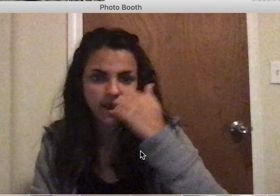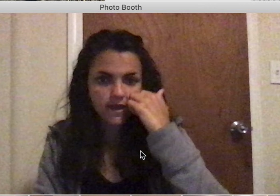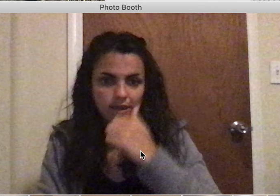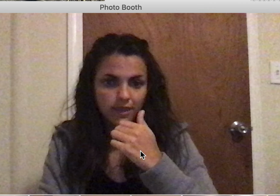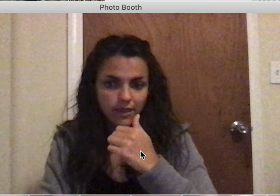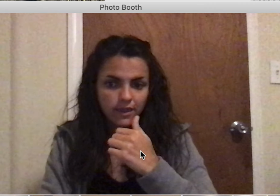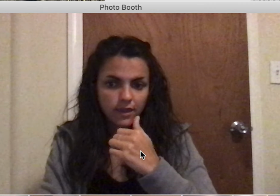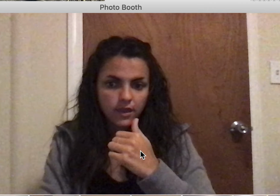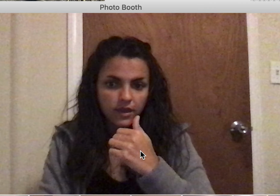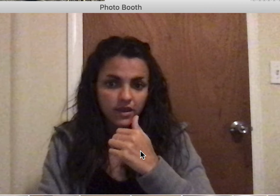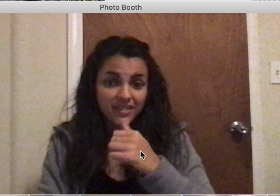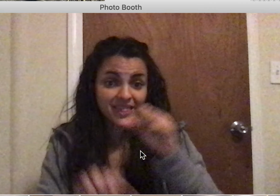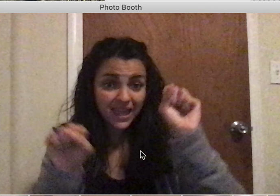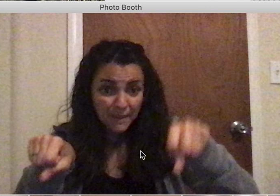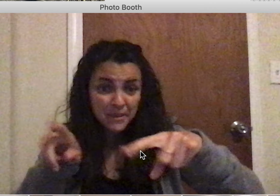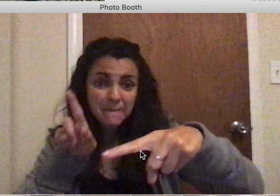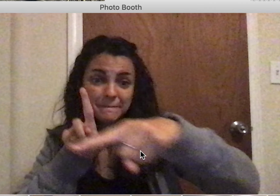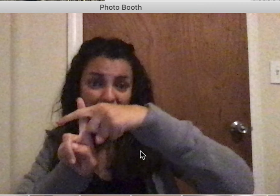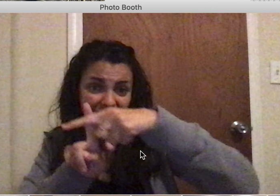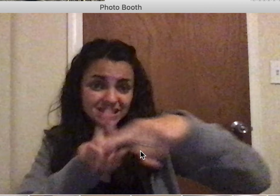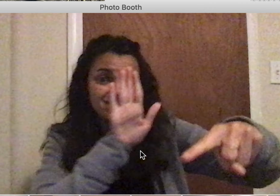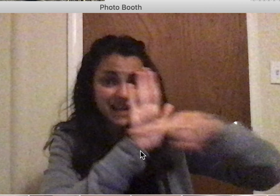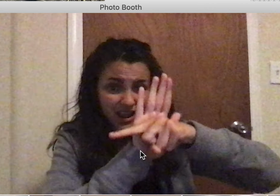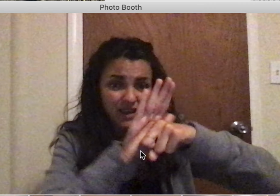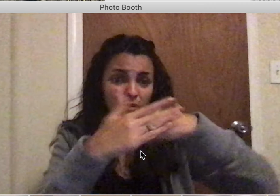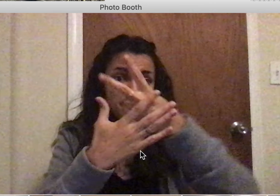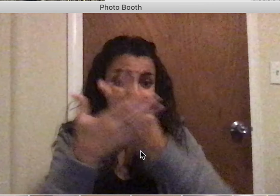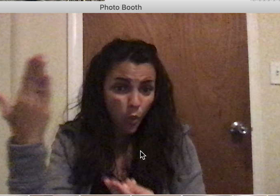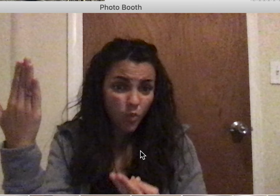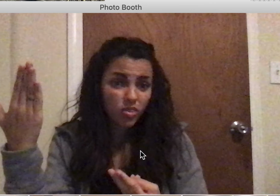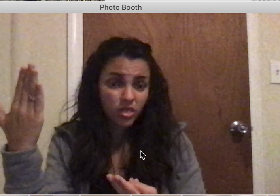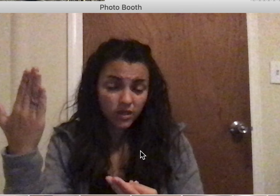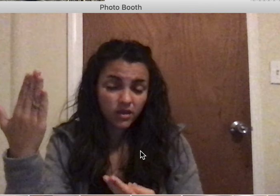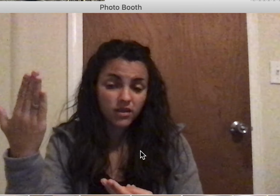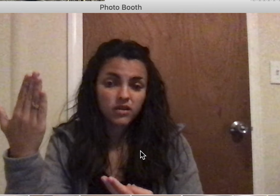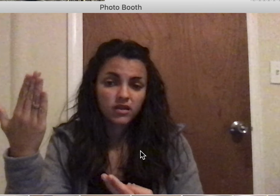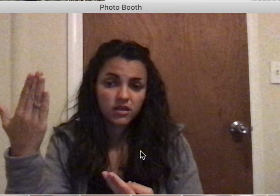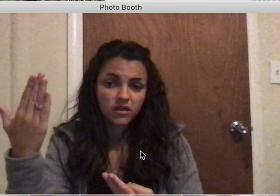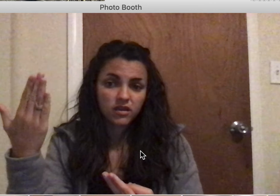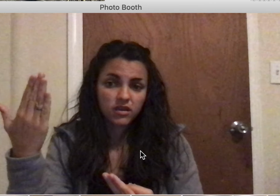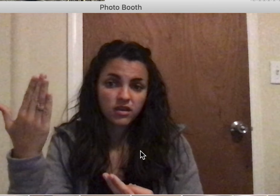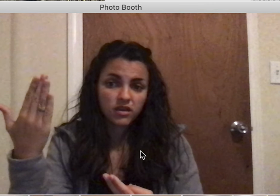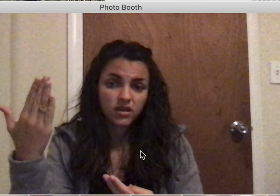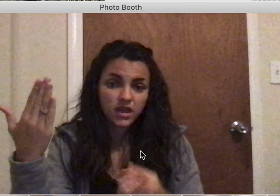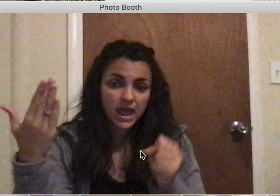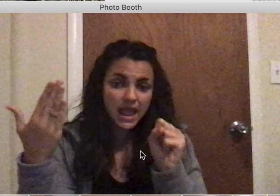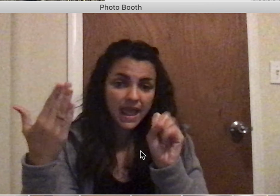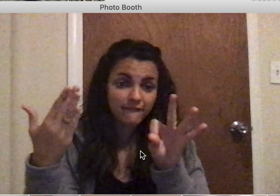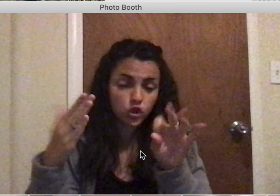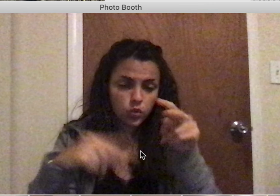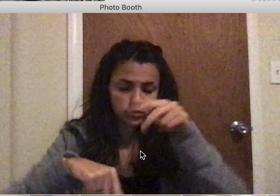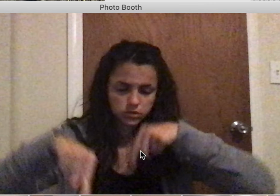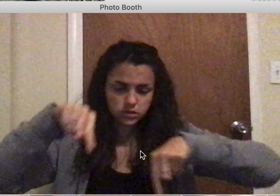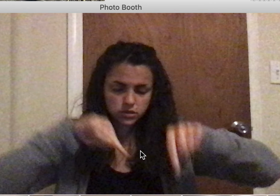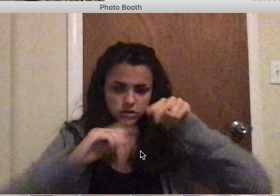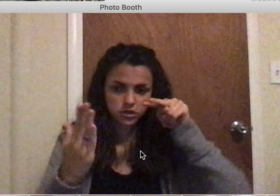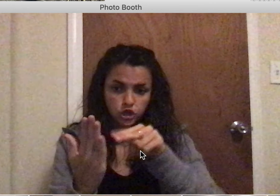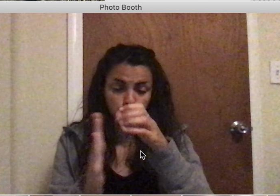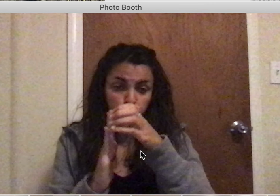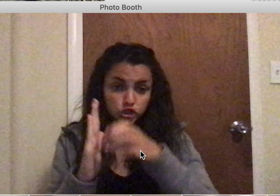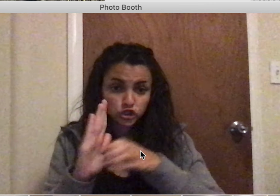They could be both positive and negative. If you look back to the chapter opening case, human interactions with